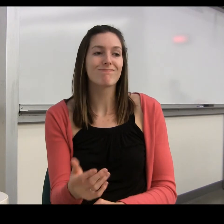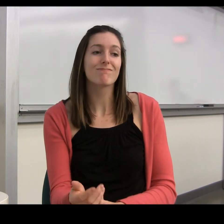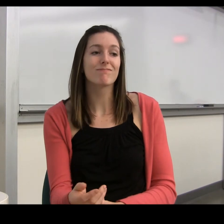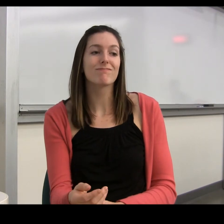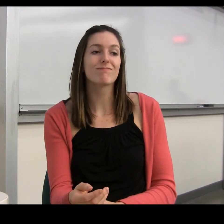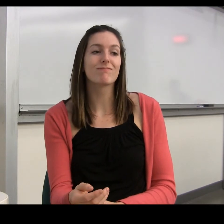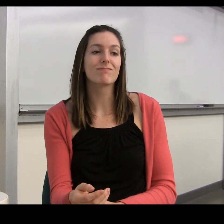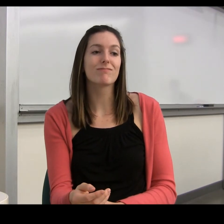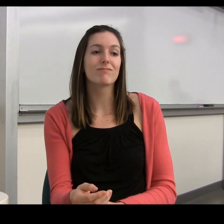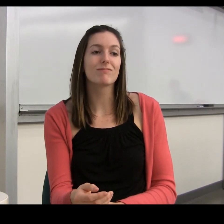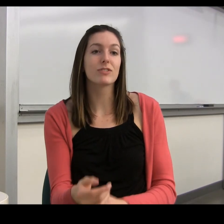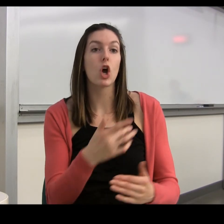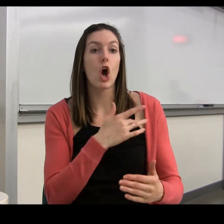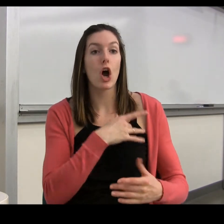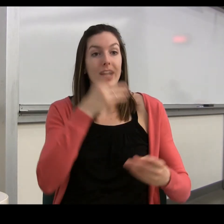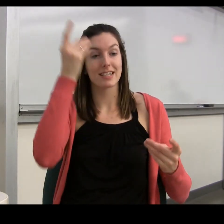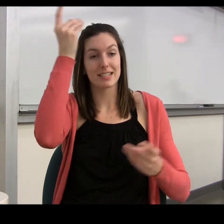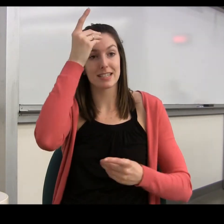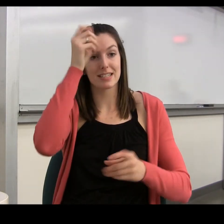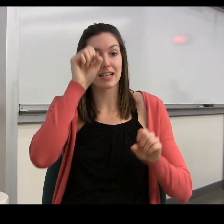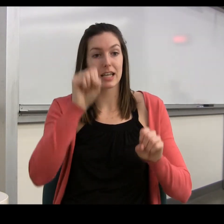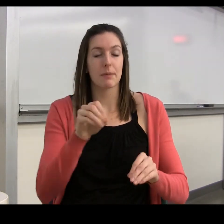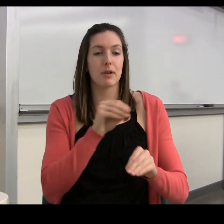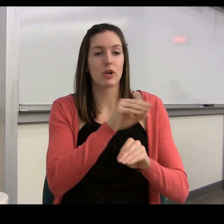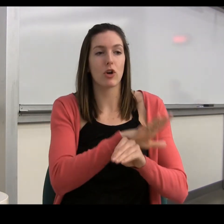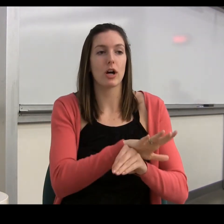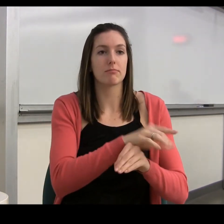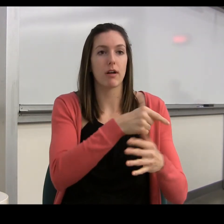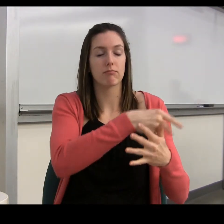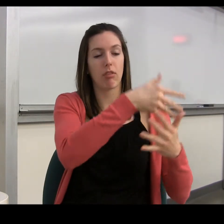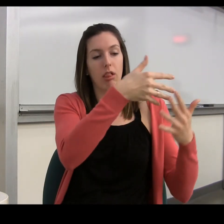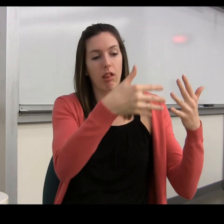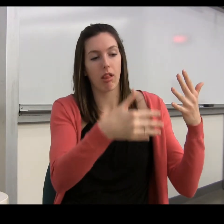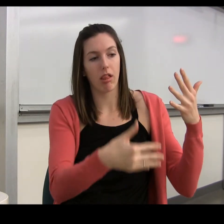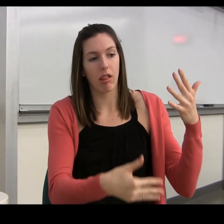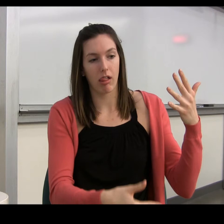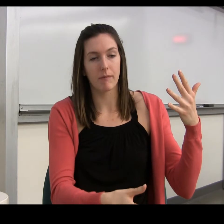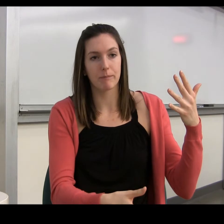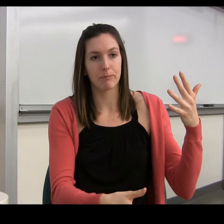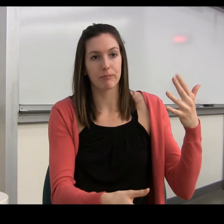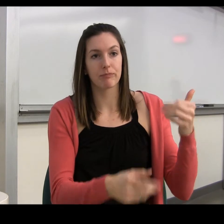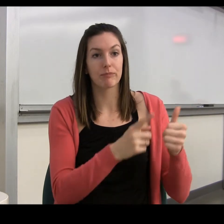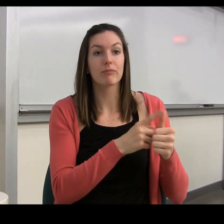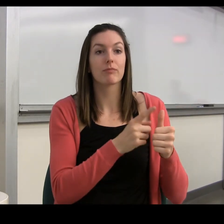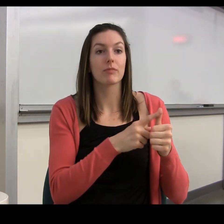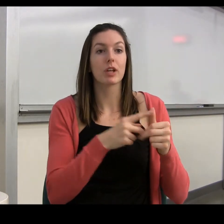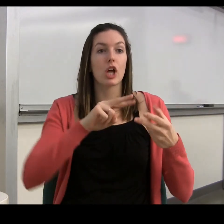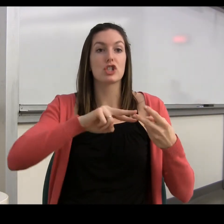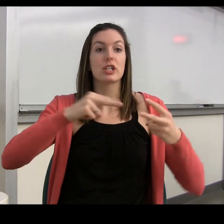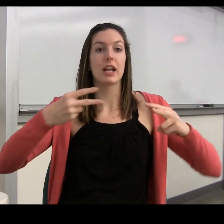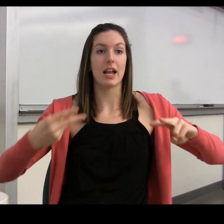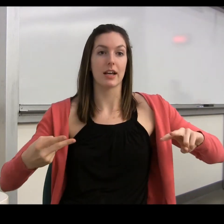cardiovascular disease can be caused by a number of things. One is genetics, that would be me.